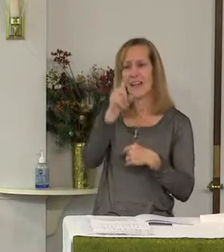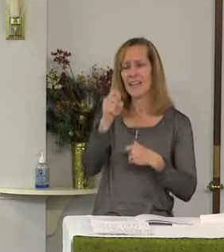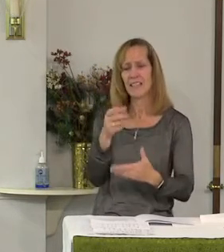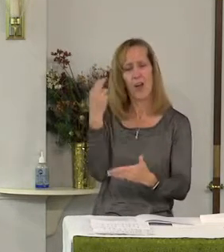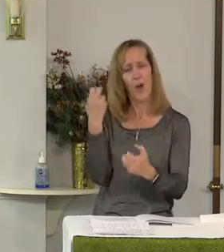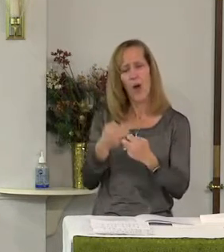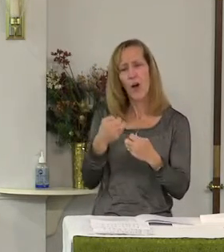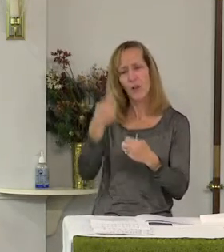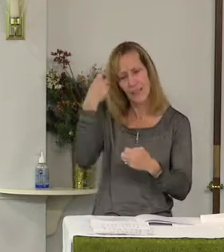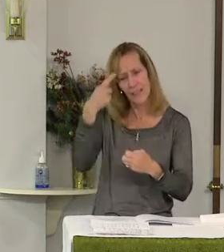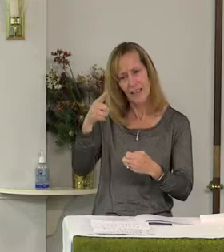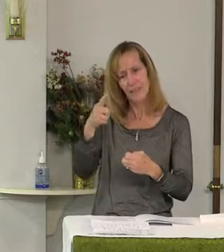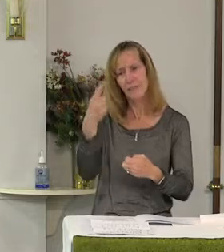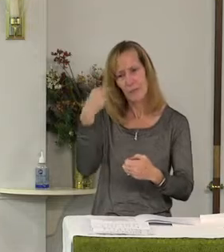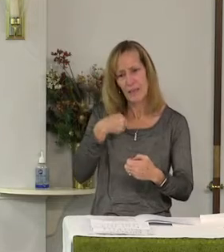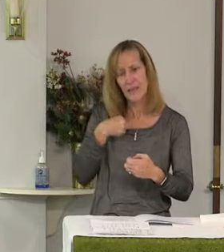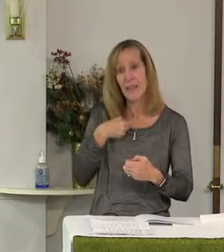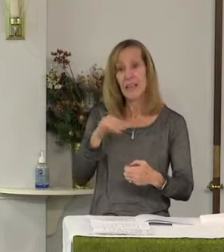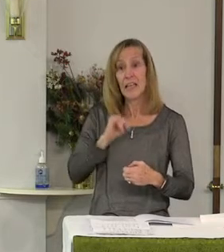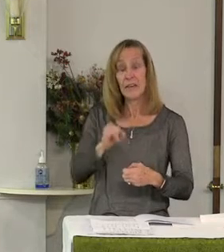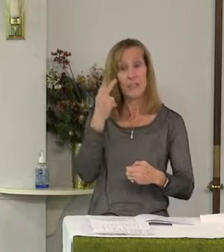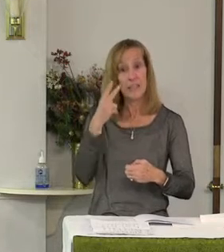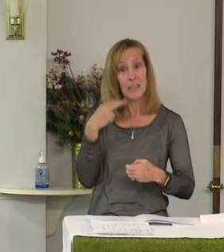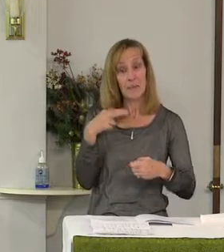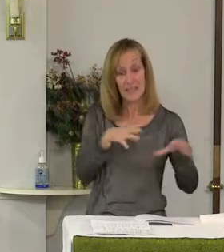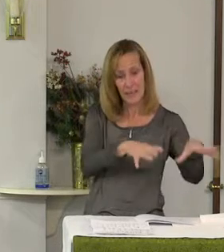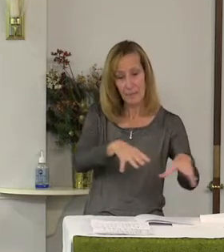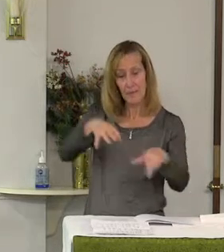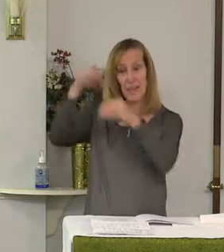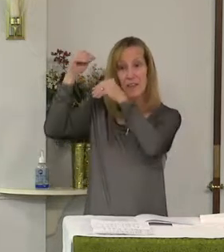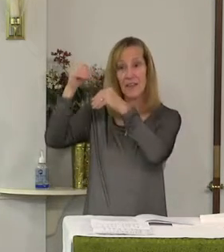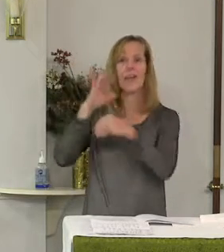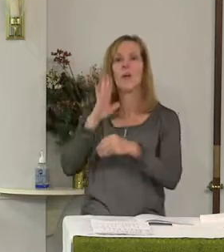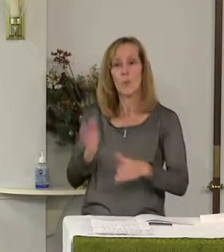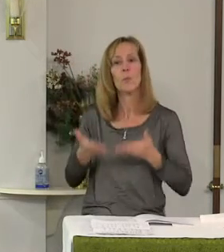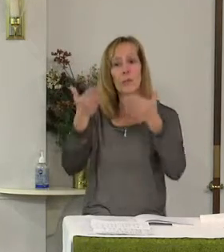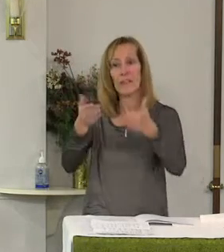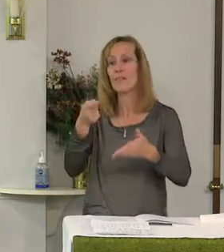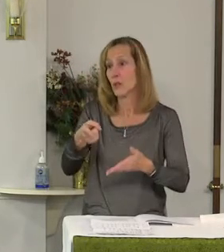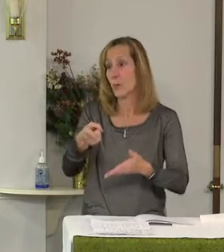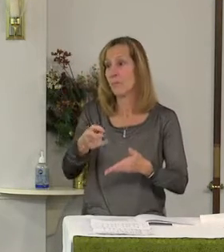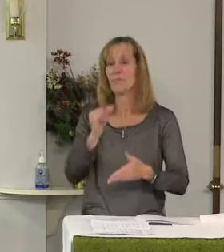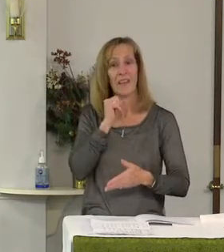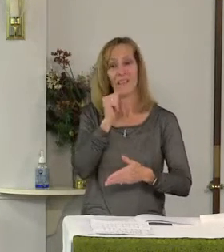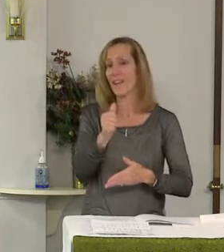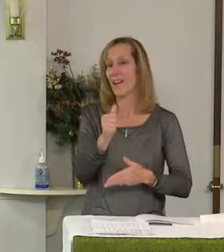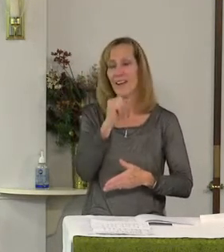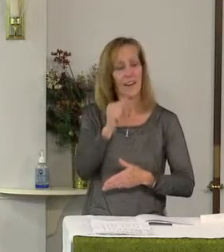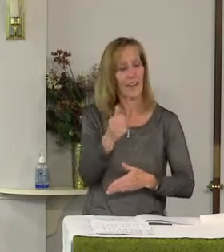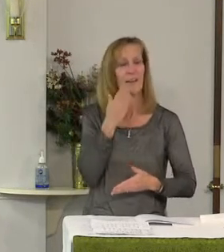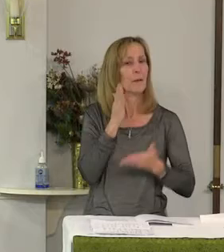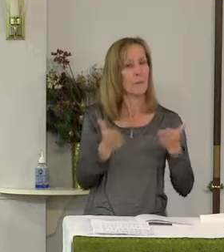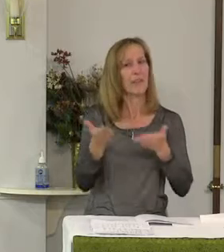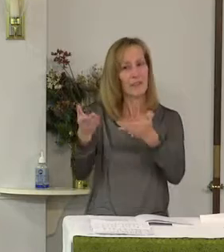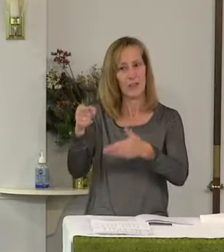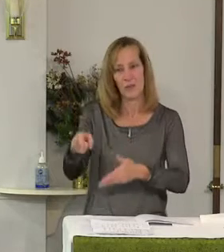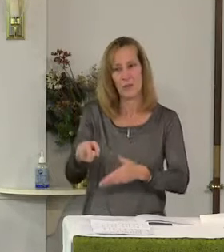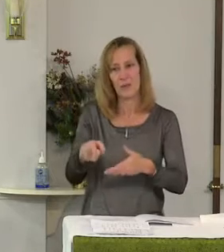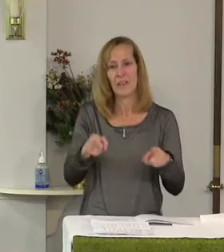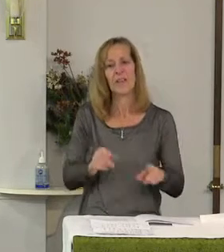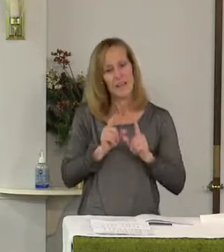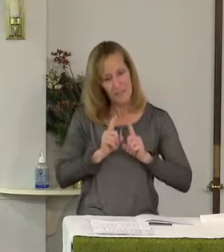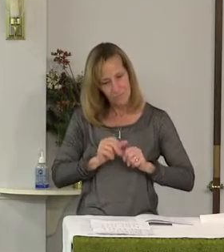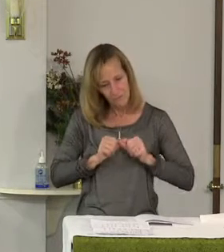asked a hard thing, yet if you see me as I am being taken from you, it will be granted. If not, it will not." As